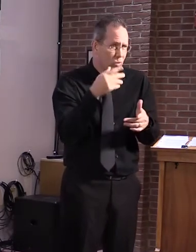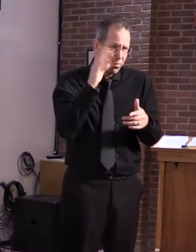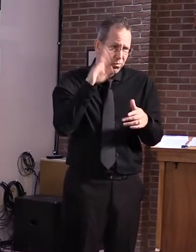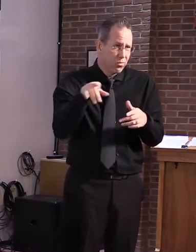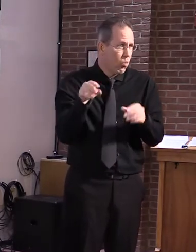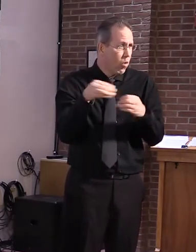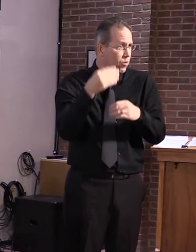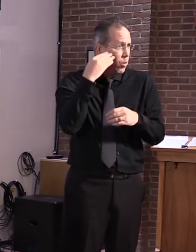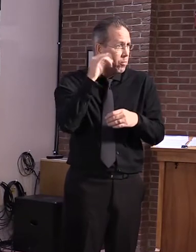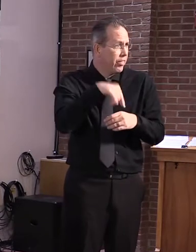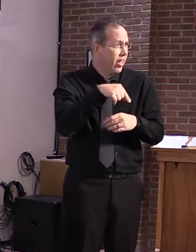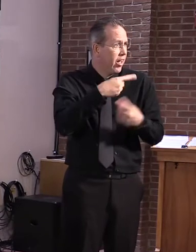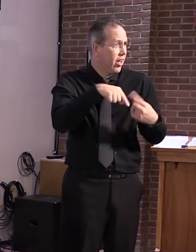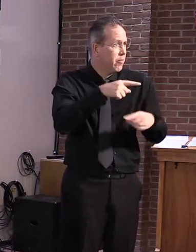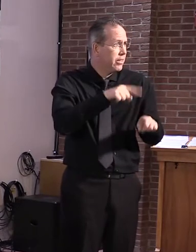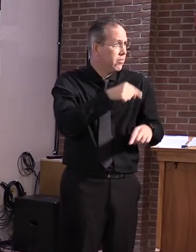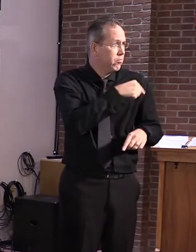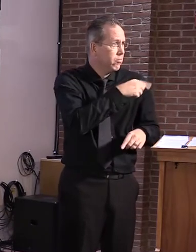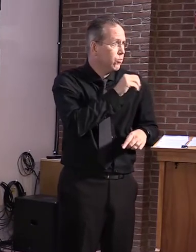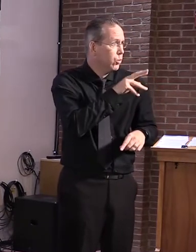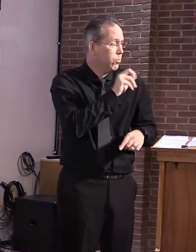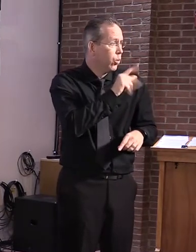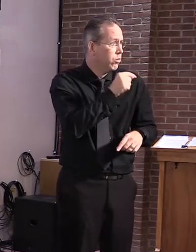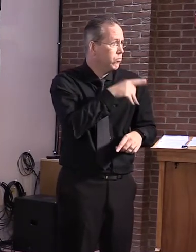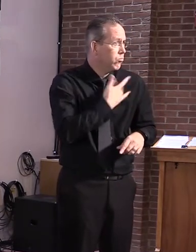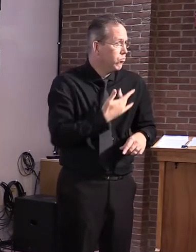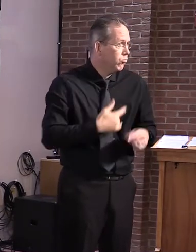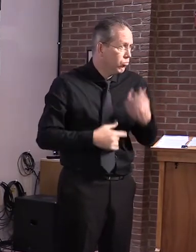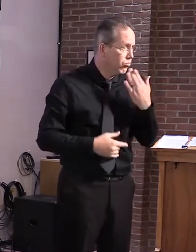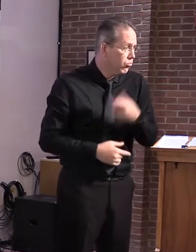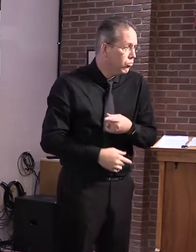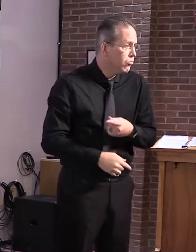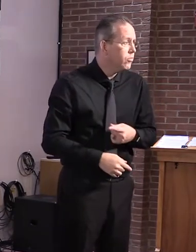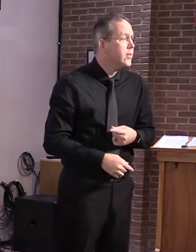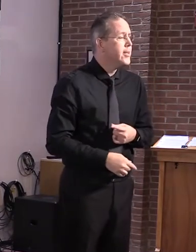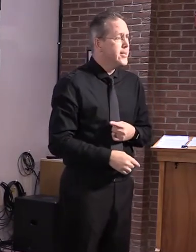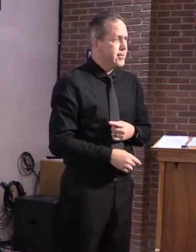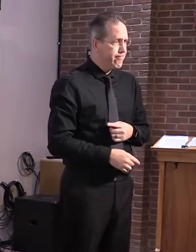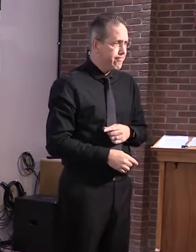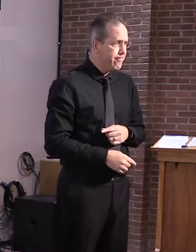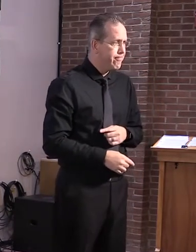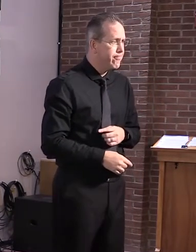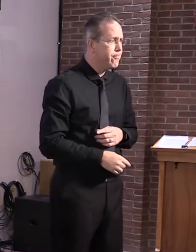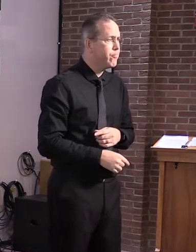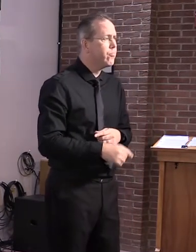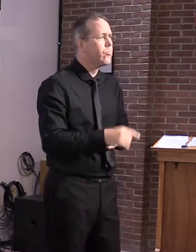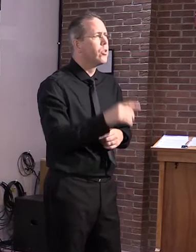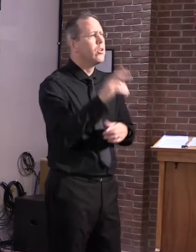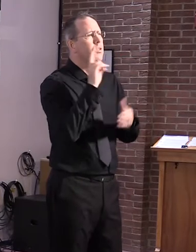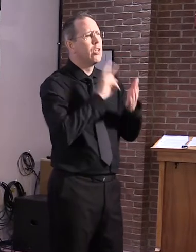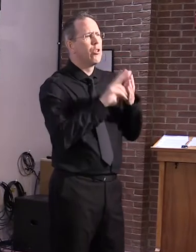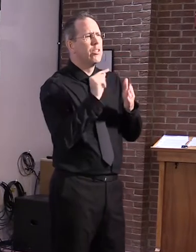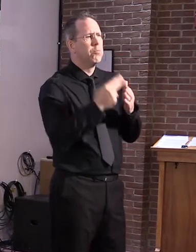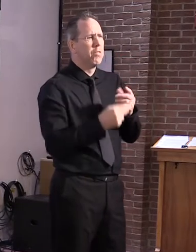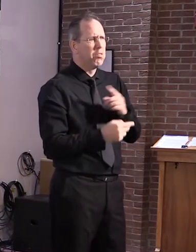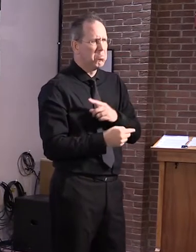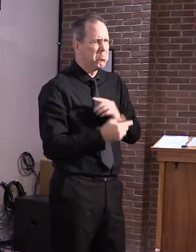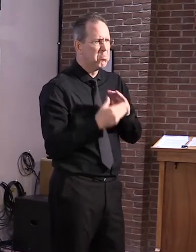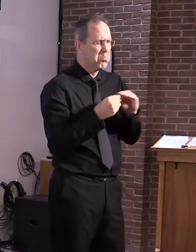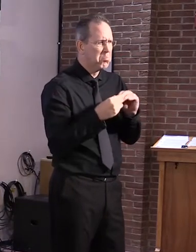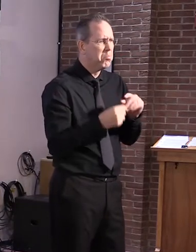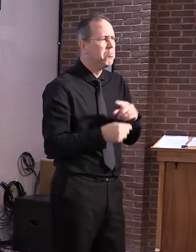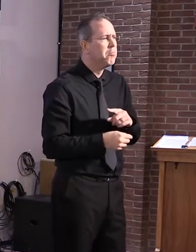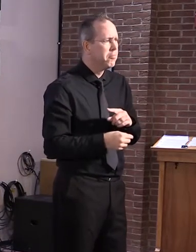on Thursday, July 2nd, there was an attempt to commit suicide at the Northern State Correctional